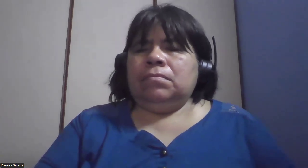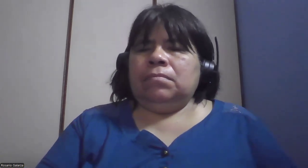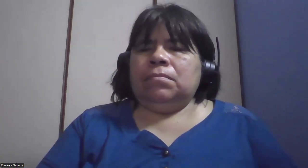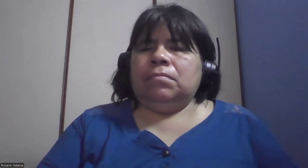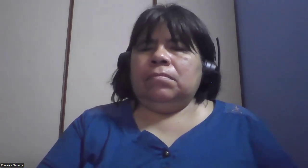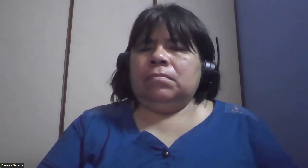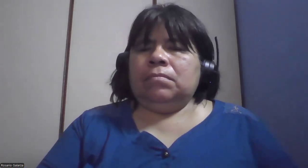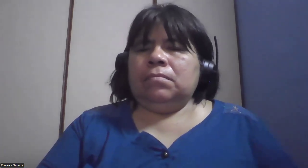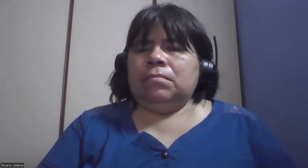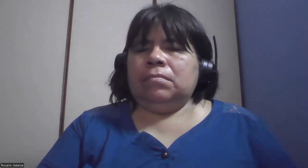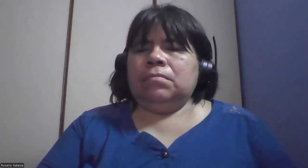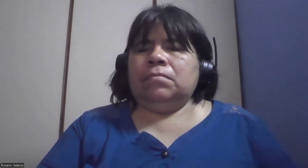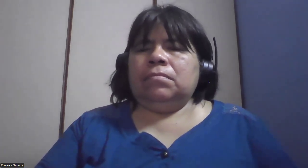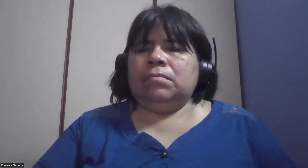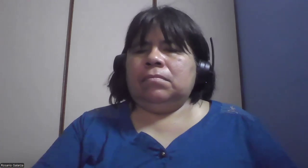Mm-hmm.